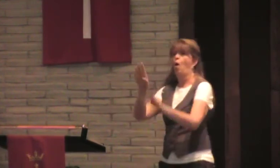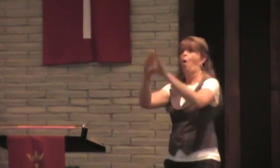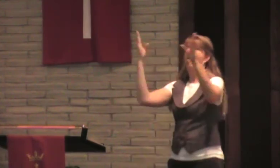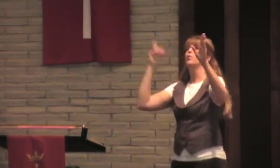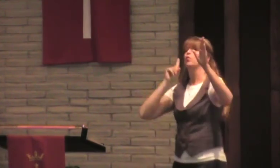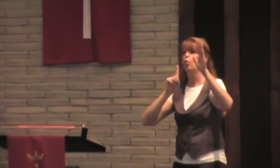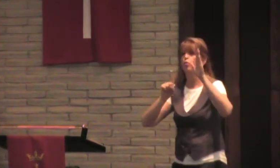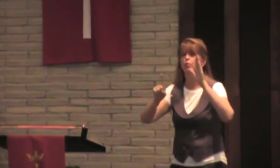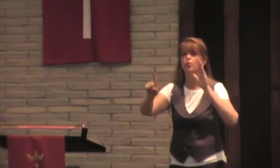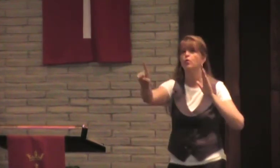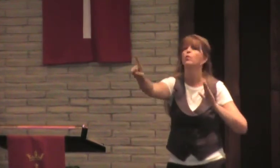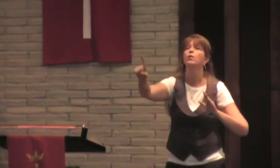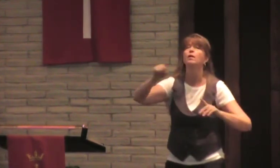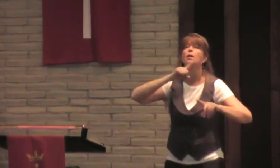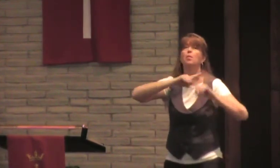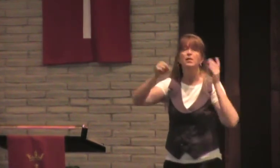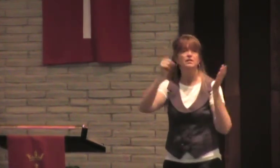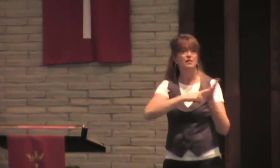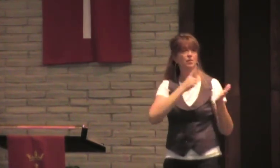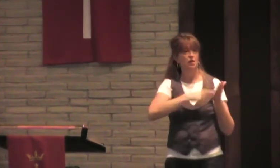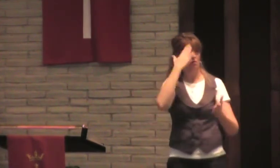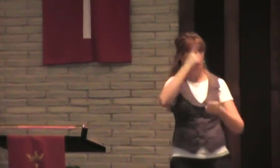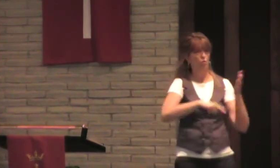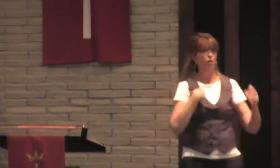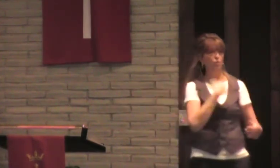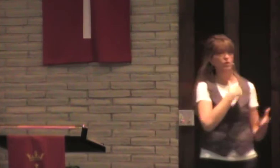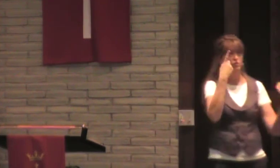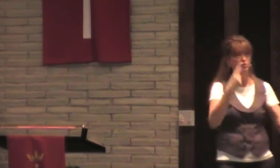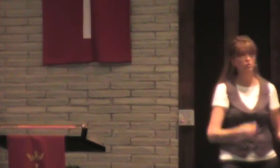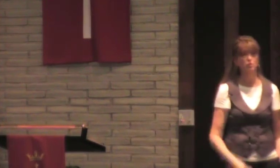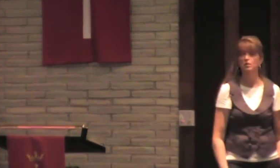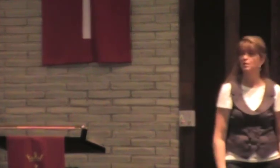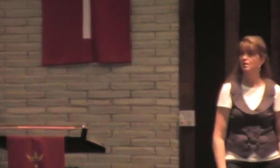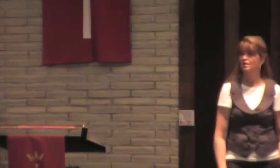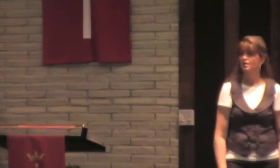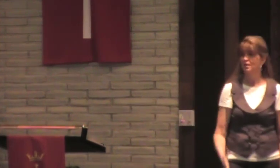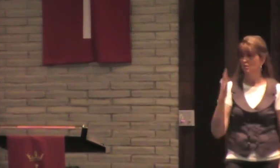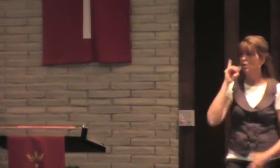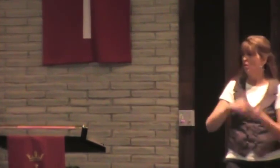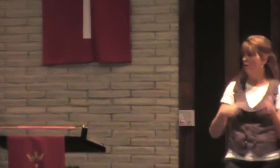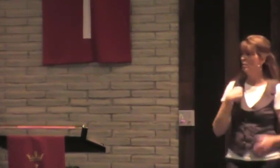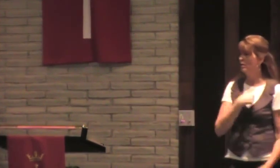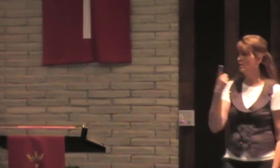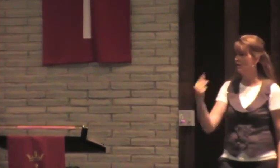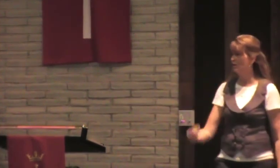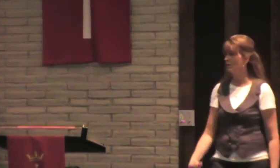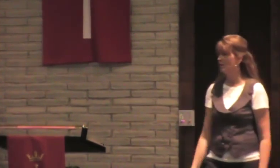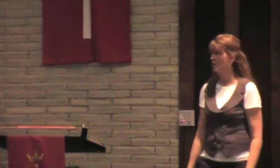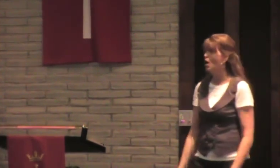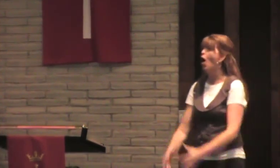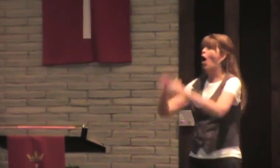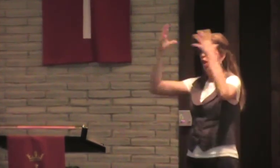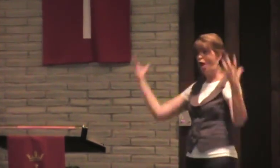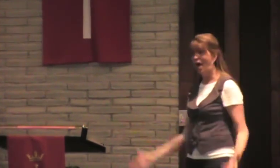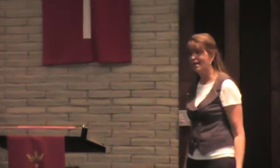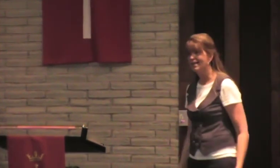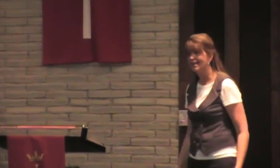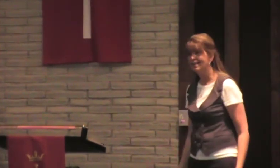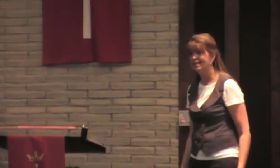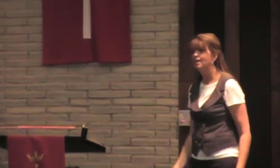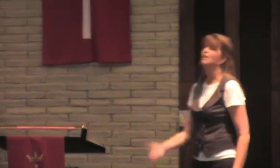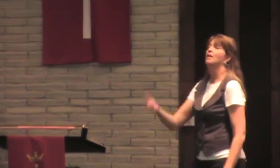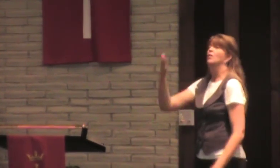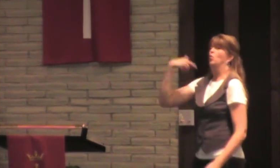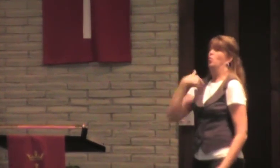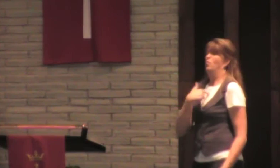right in your face. It opens another for you to go through. And sometimes, you know what we do?